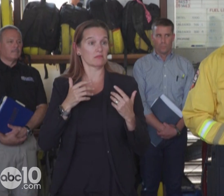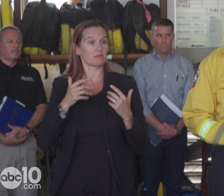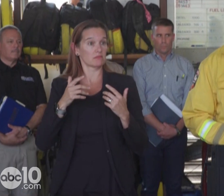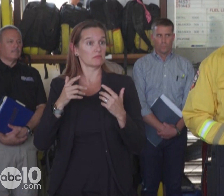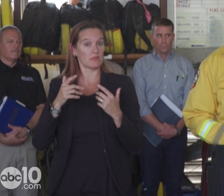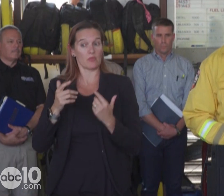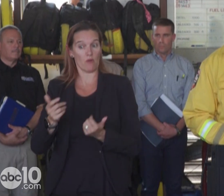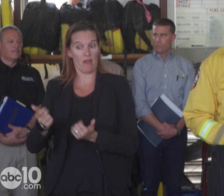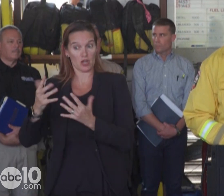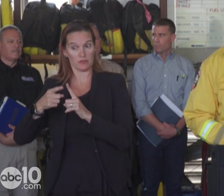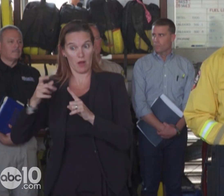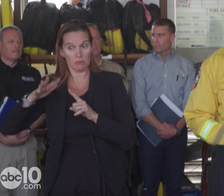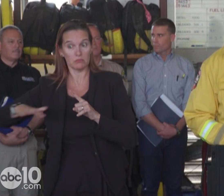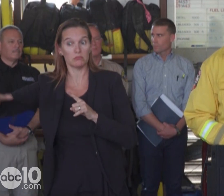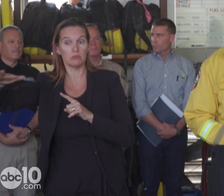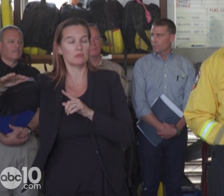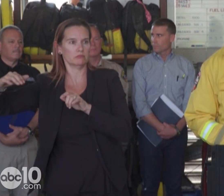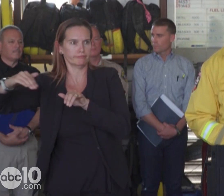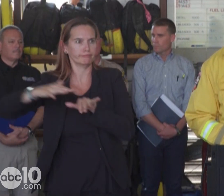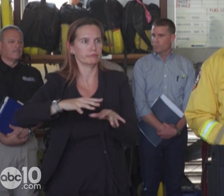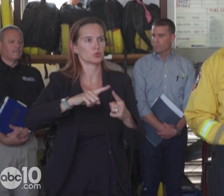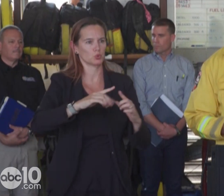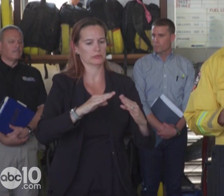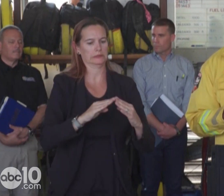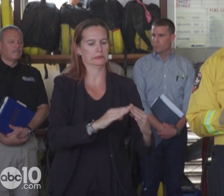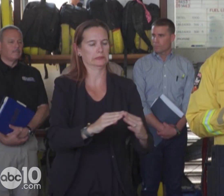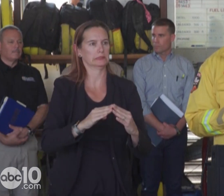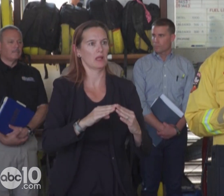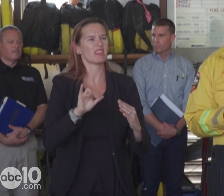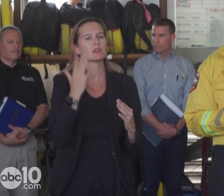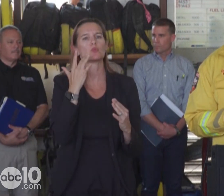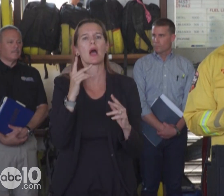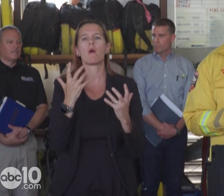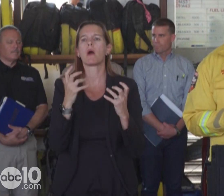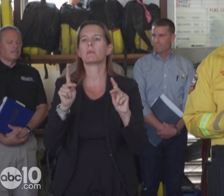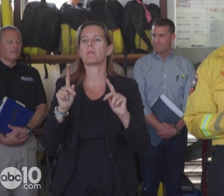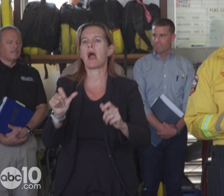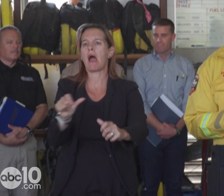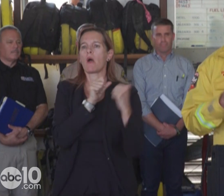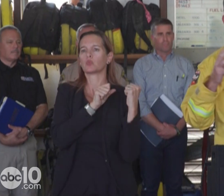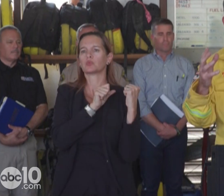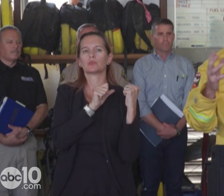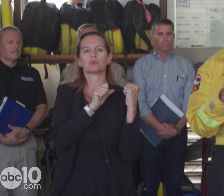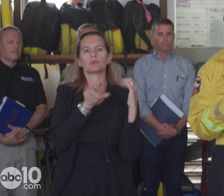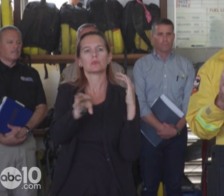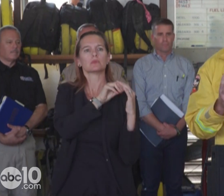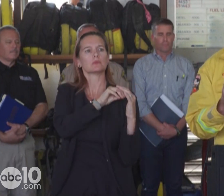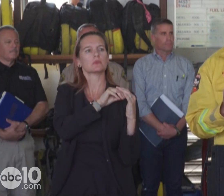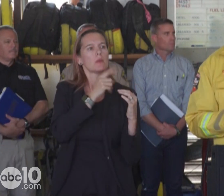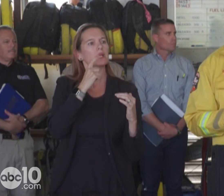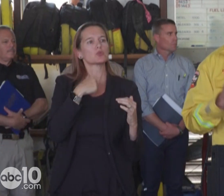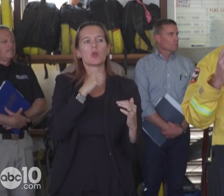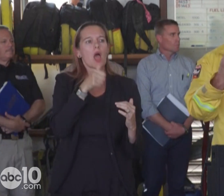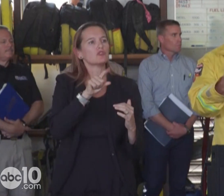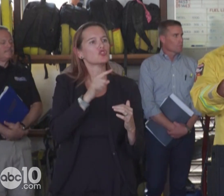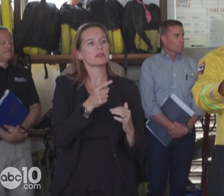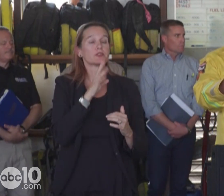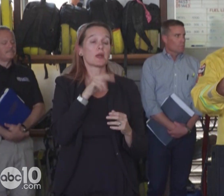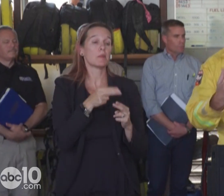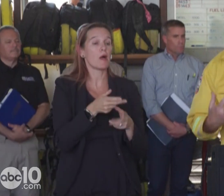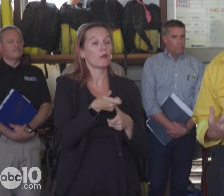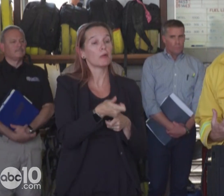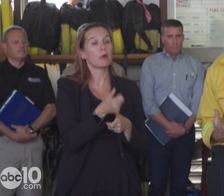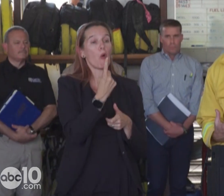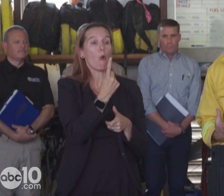the reason we need to get people out of the way, because we're not just fighting a fire in a structure that might spread to another structure. We're talking